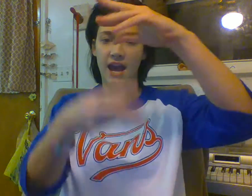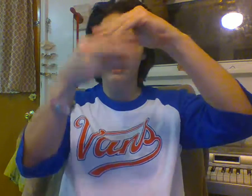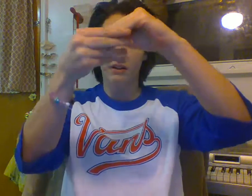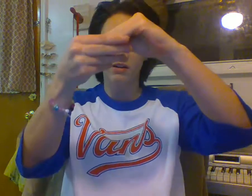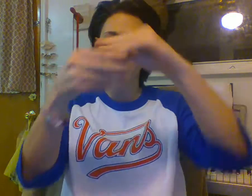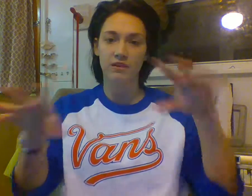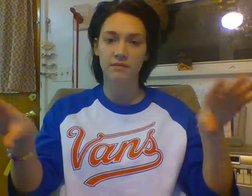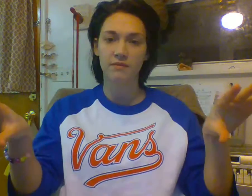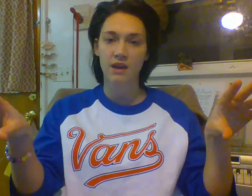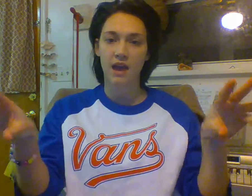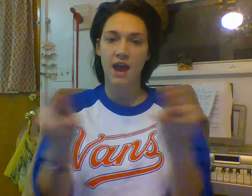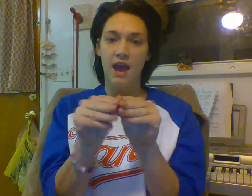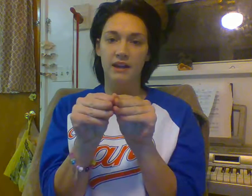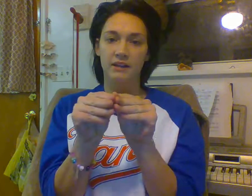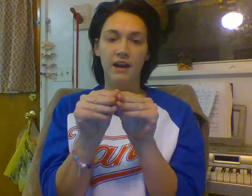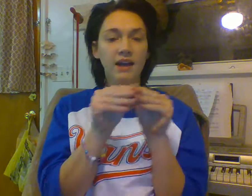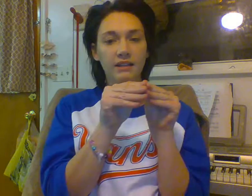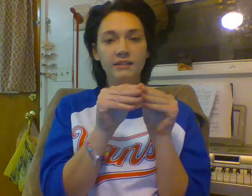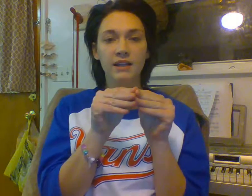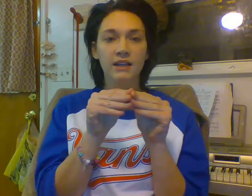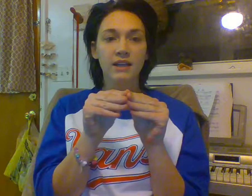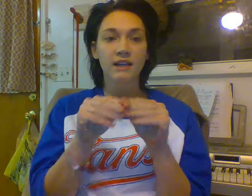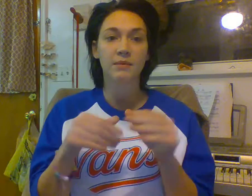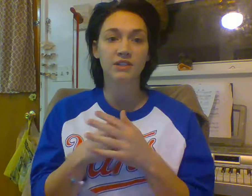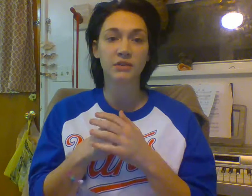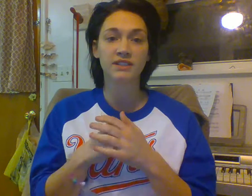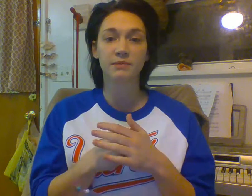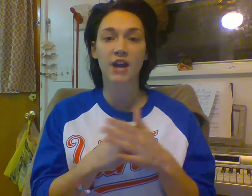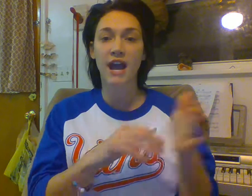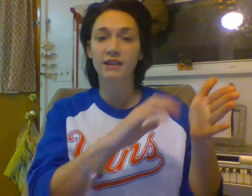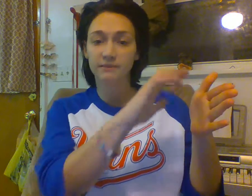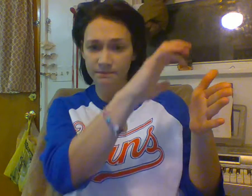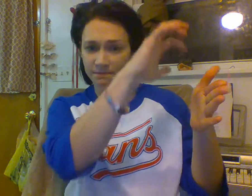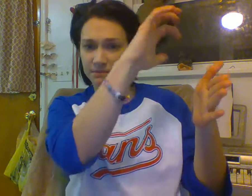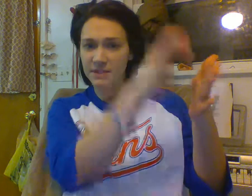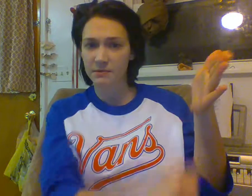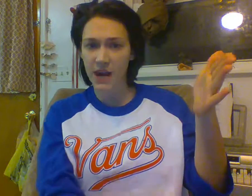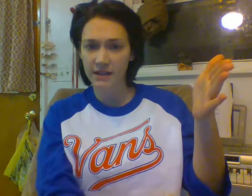in a column, add in a line. Number 2 is subtract. Subtract.